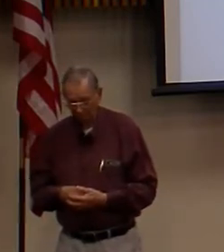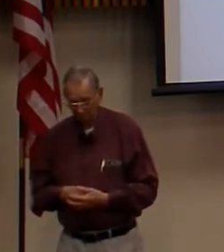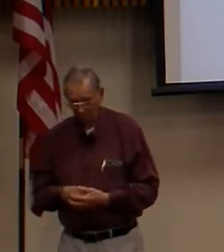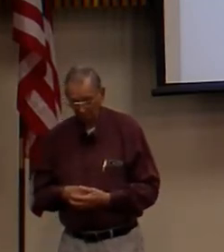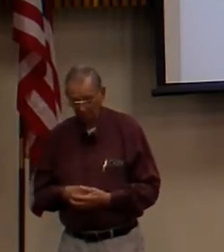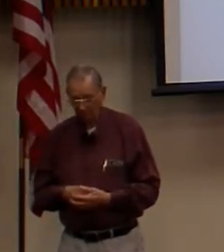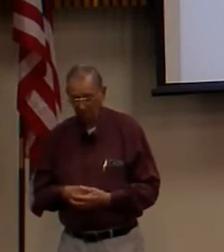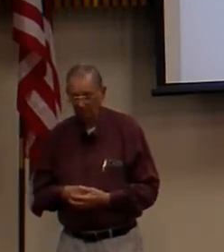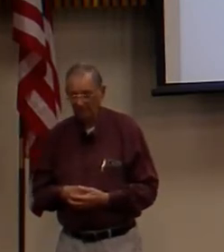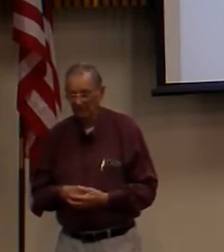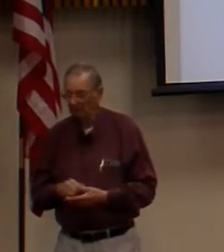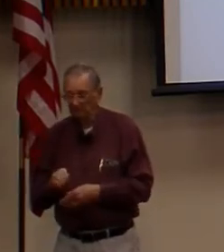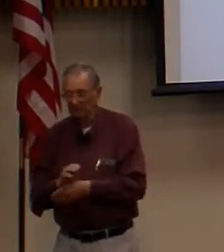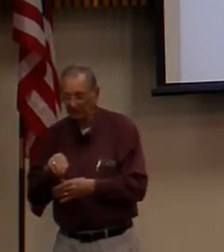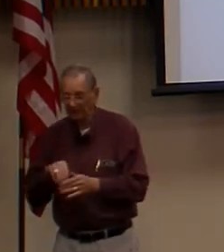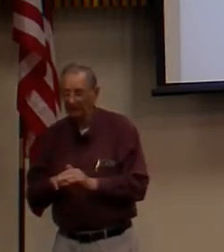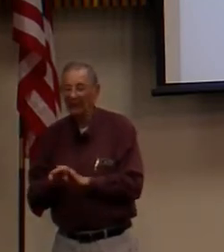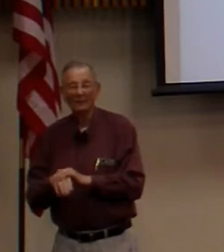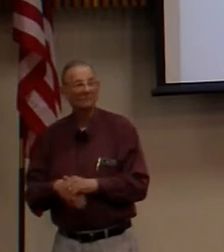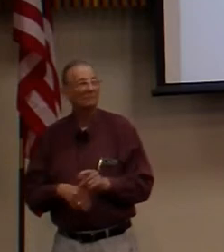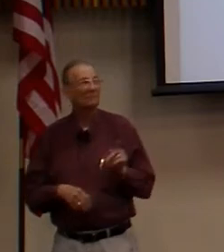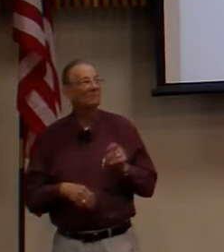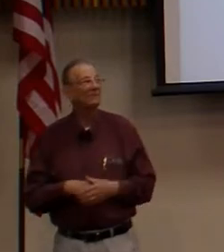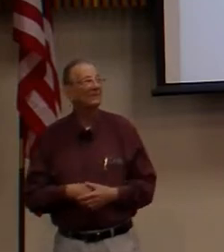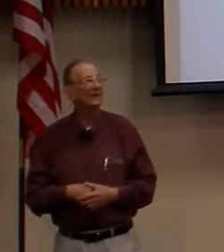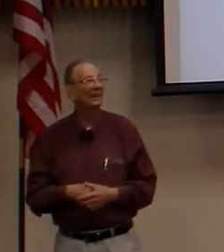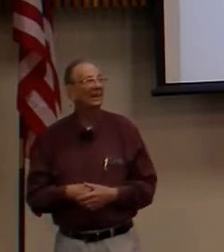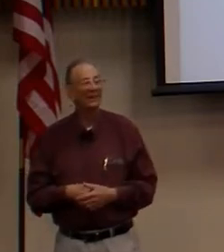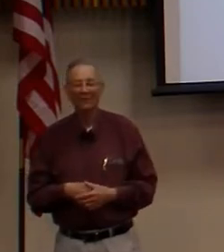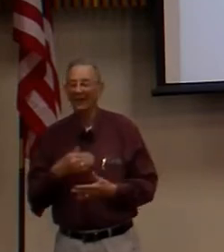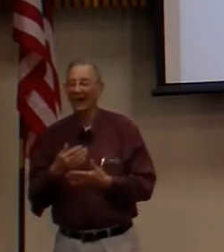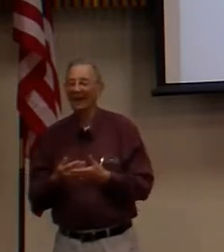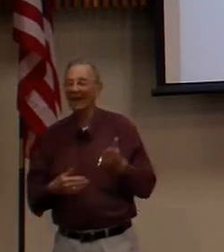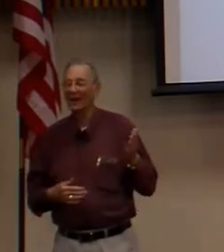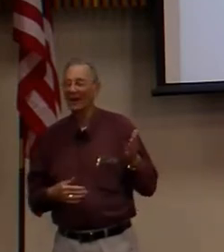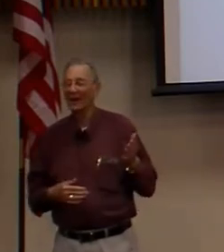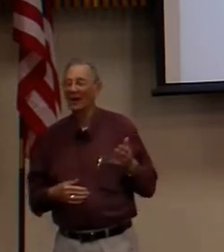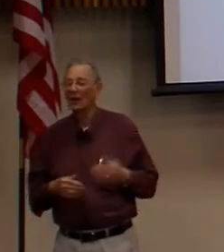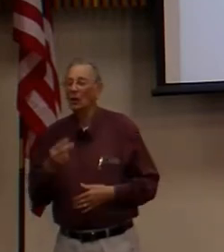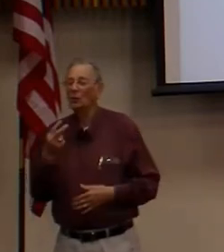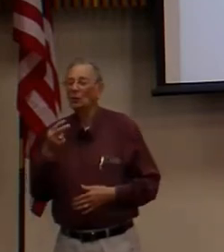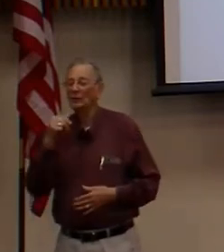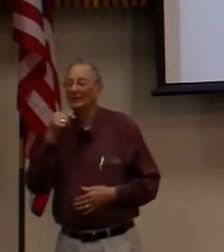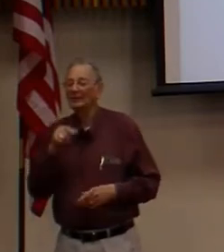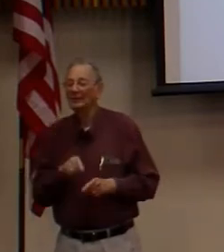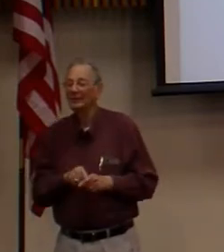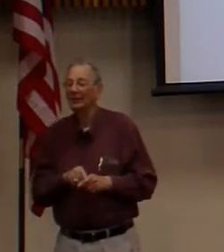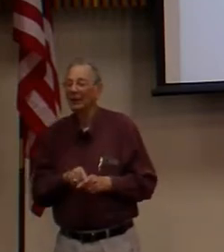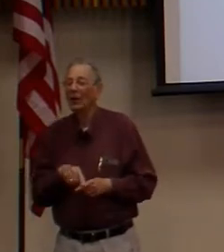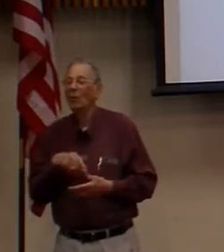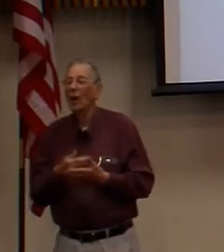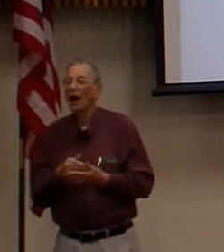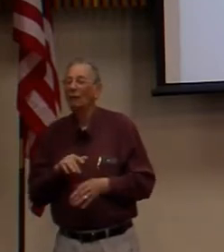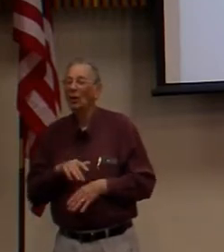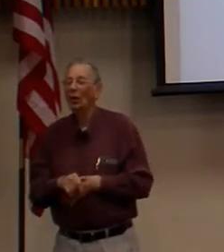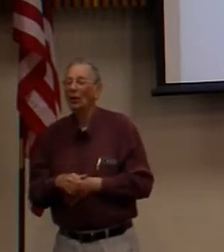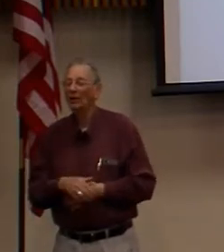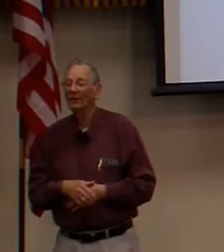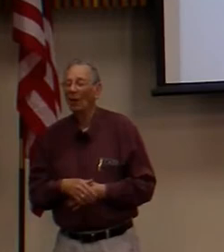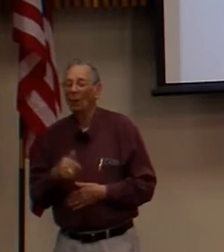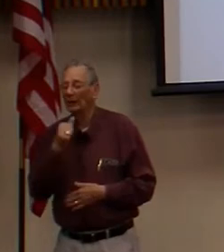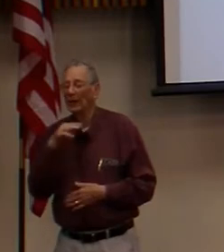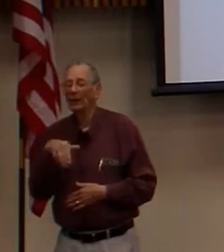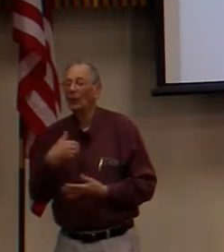This is the inside. When we got there, there was a few sisters that had gotten there early, you know, it's always the